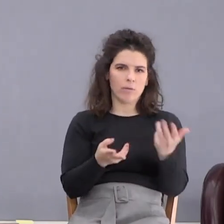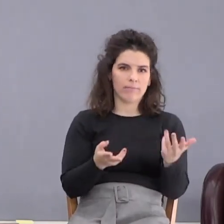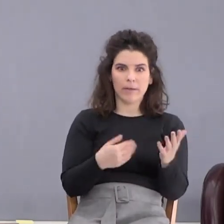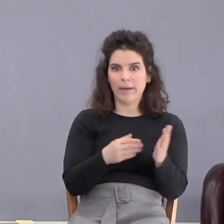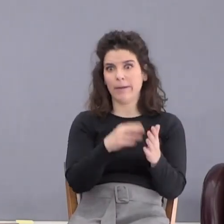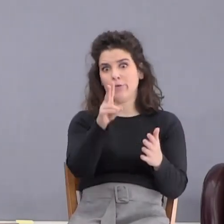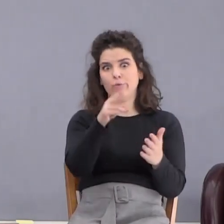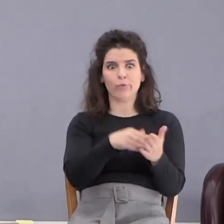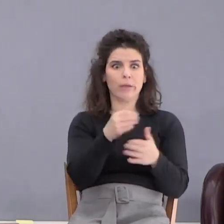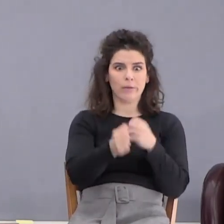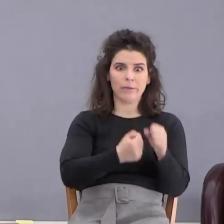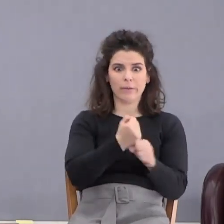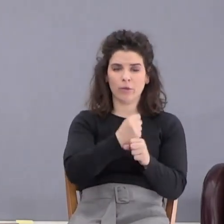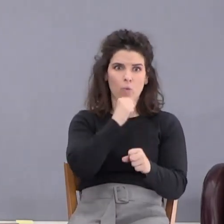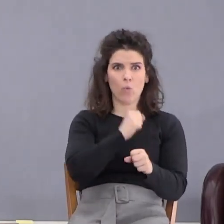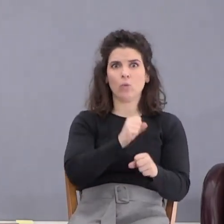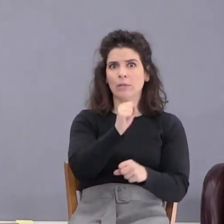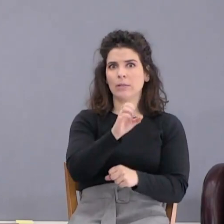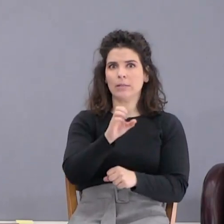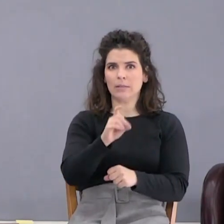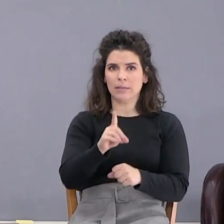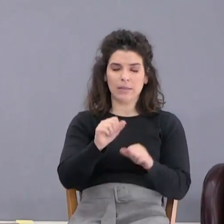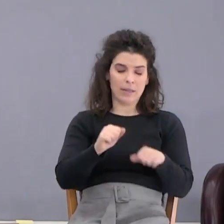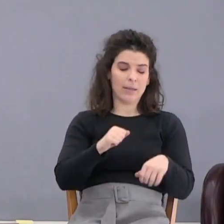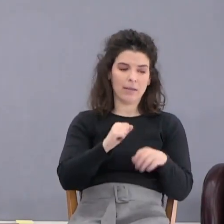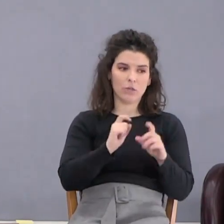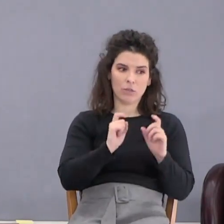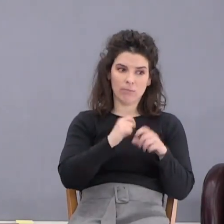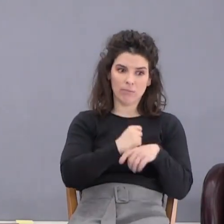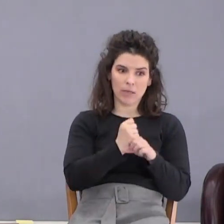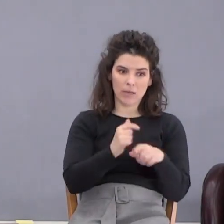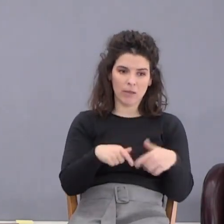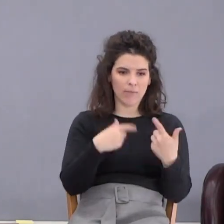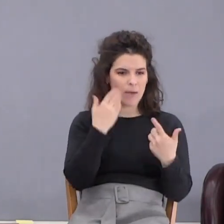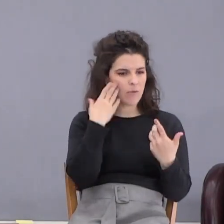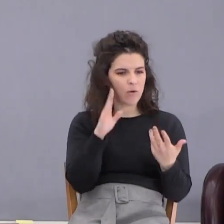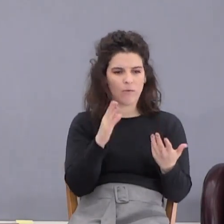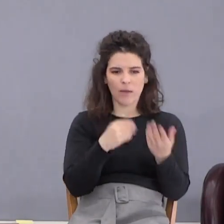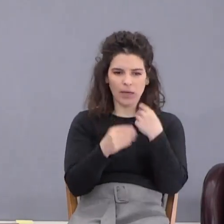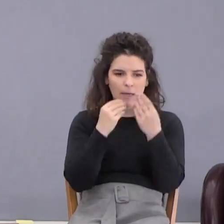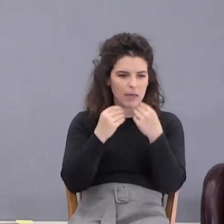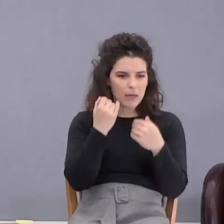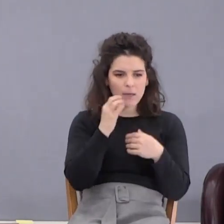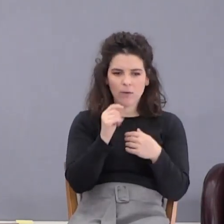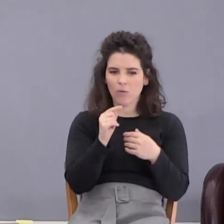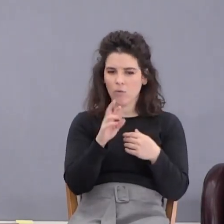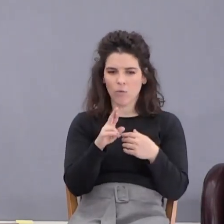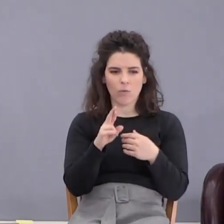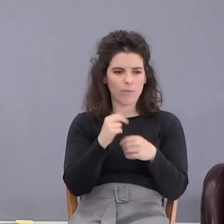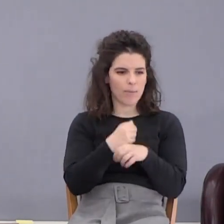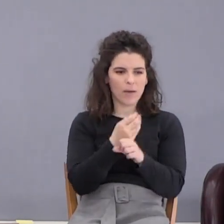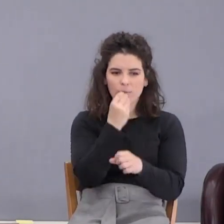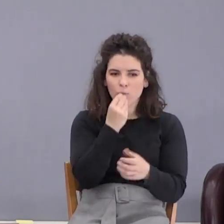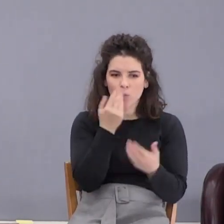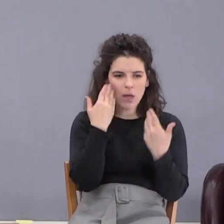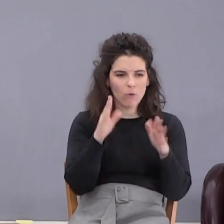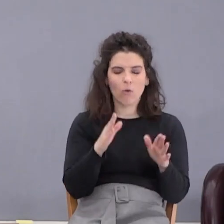found 2,000-year-old seeds. And they actually germinated it. Okay, I don't know if they made food out of it. I don't